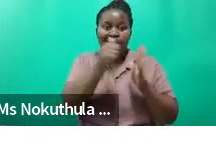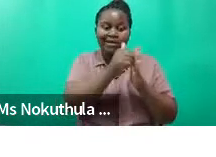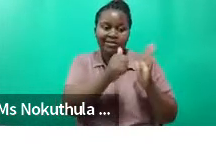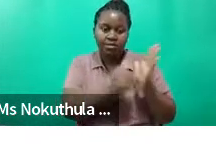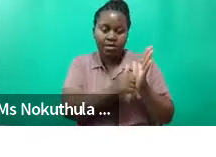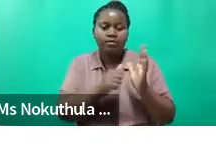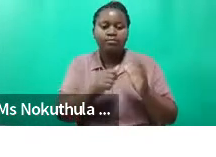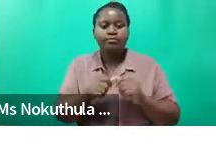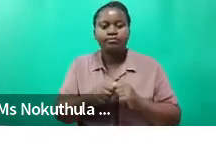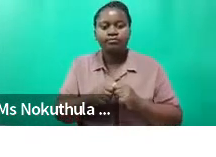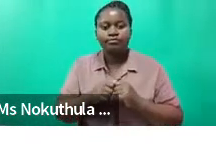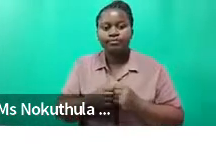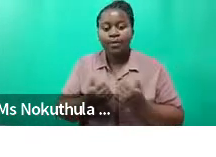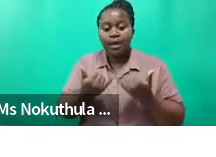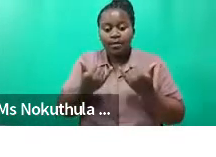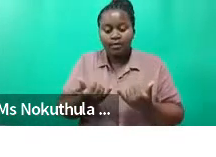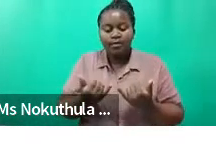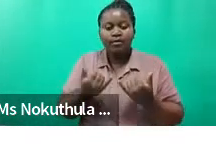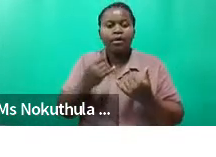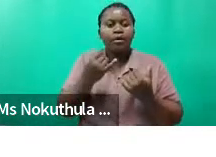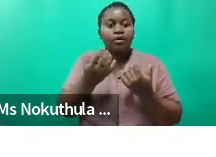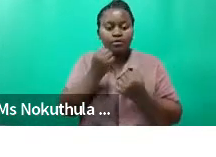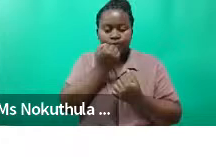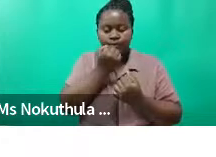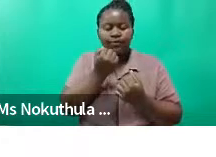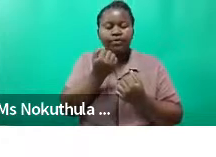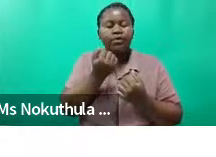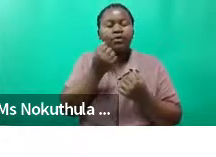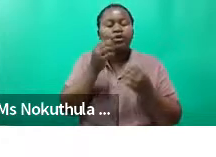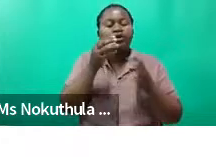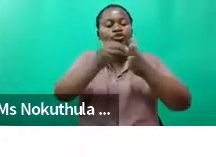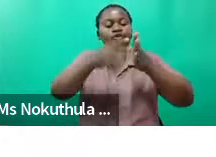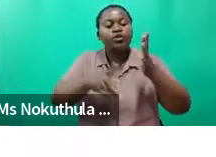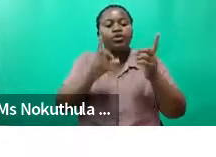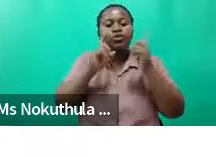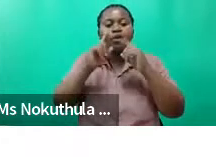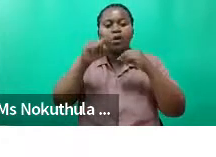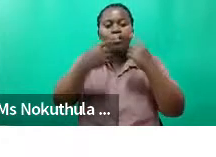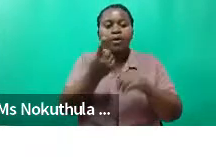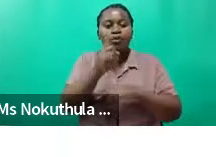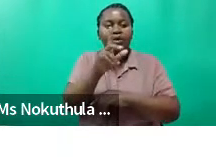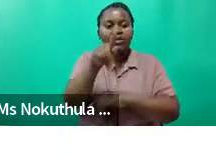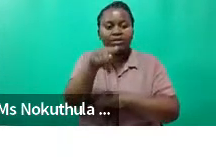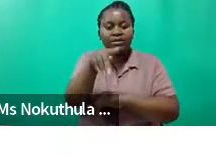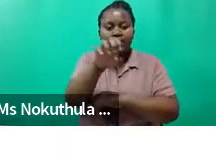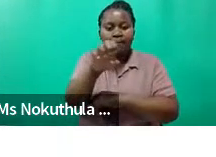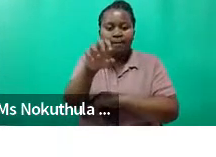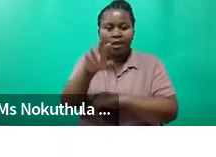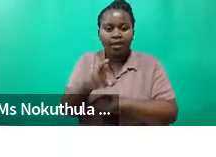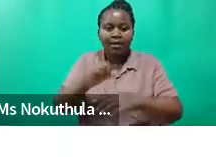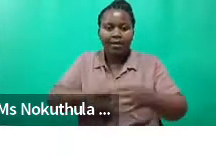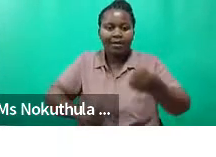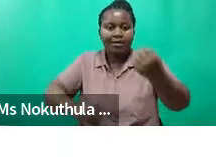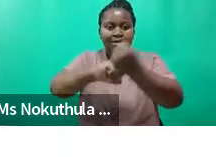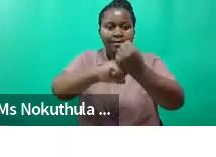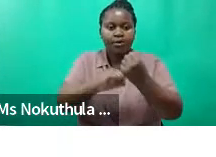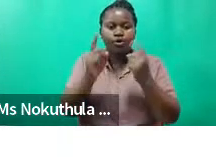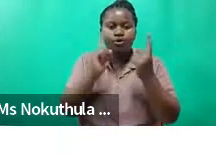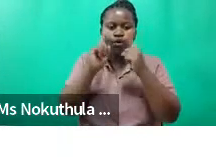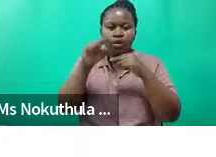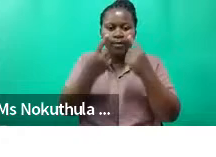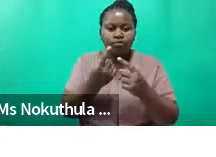And then the students spoke about peer support in terms of, the mentors, the